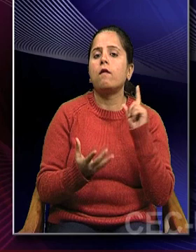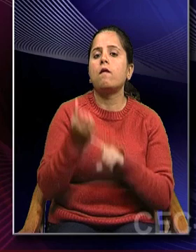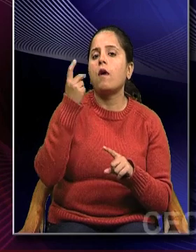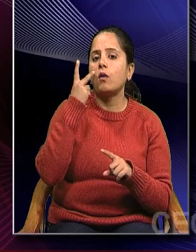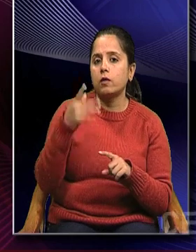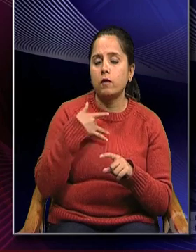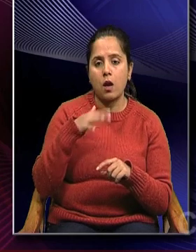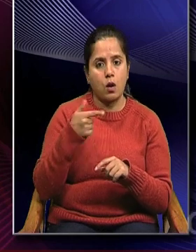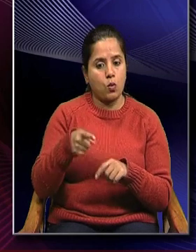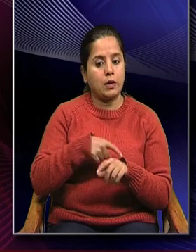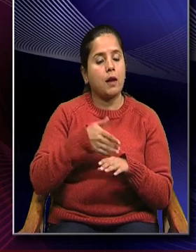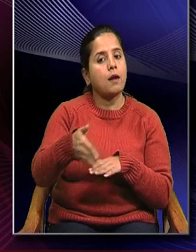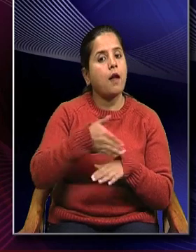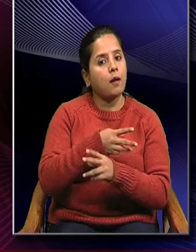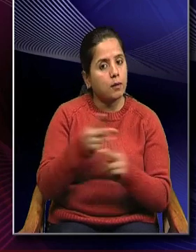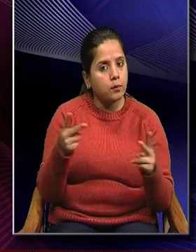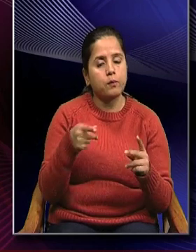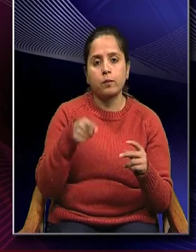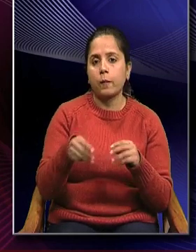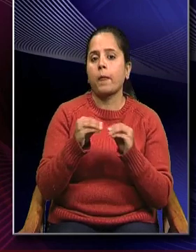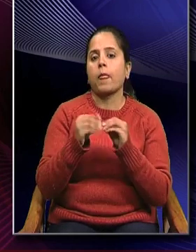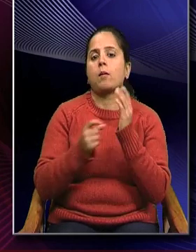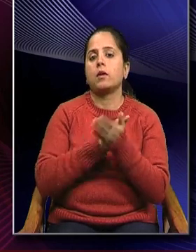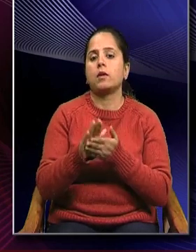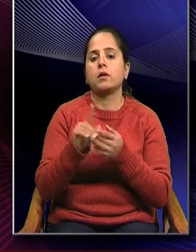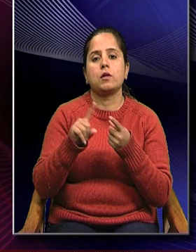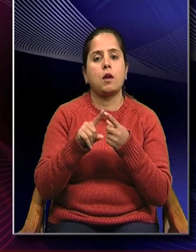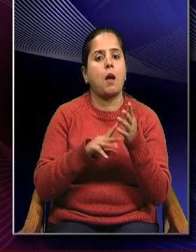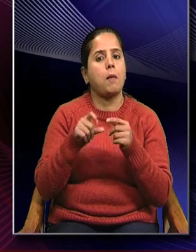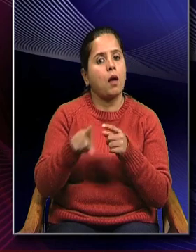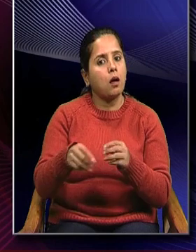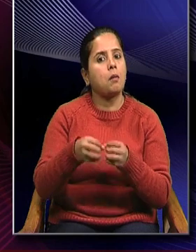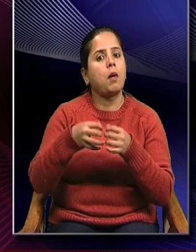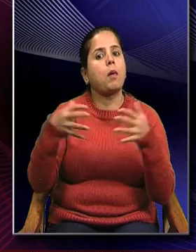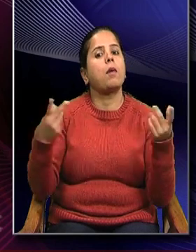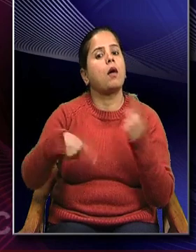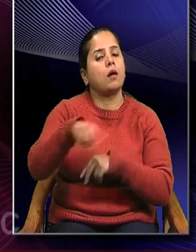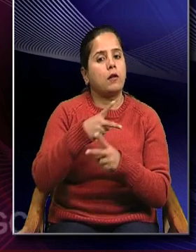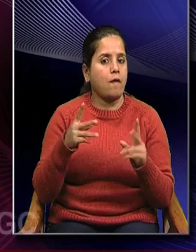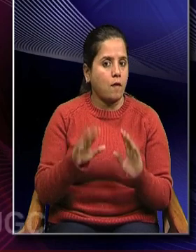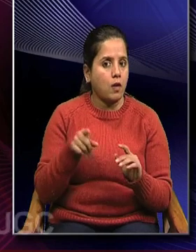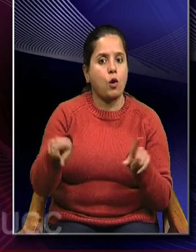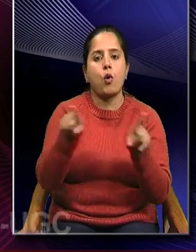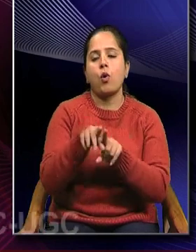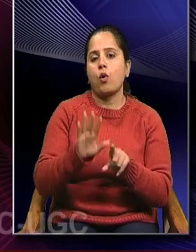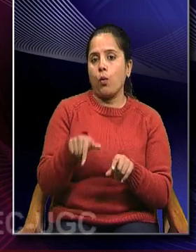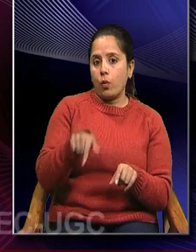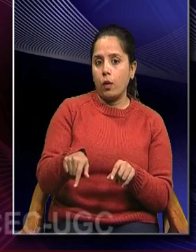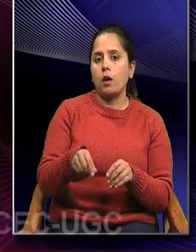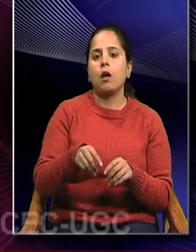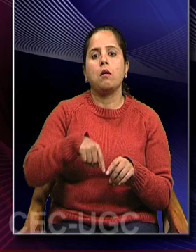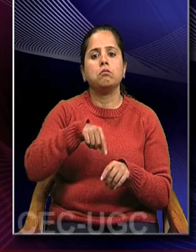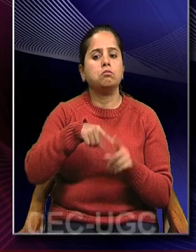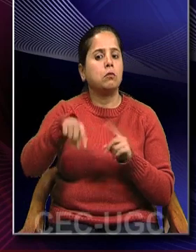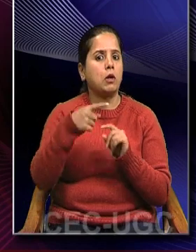how over a period of time the British Empire continued to grow, and it also did not have many rivals